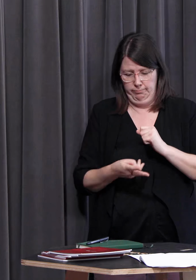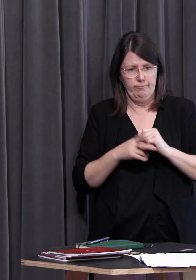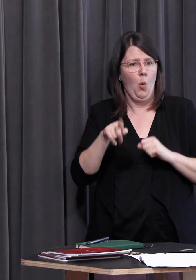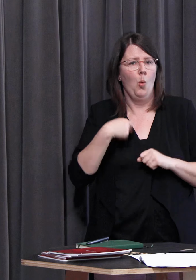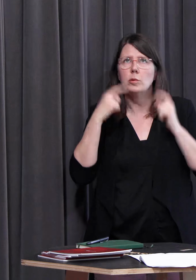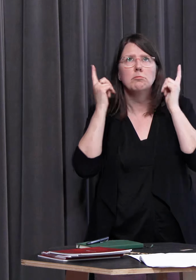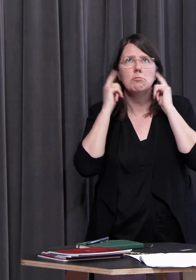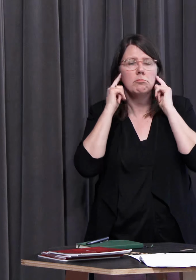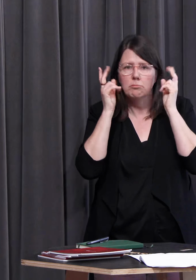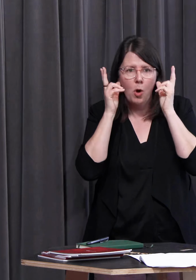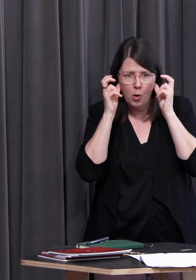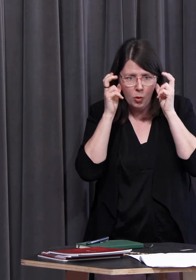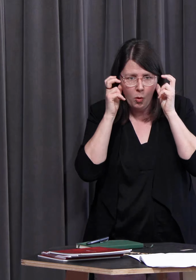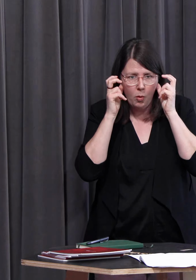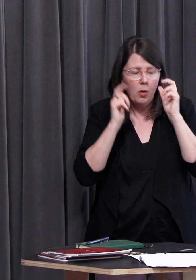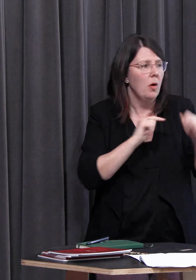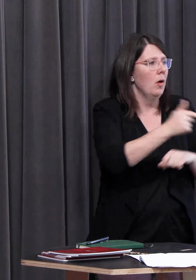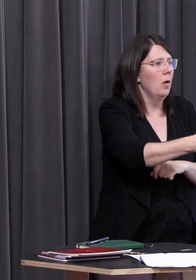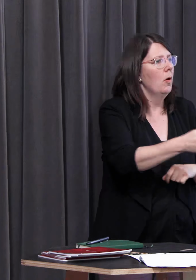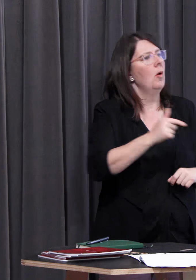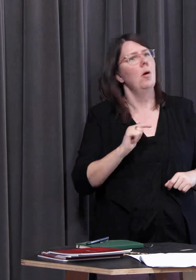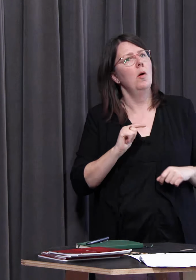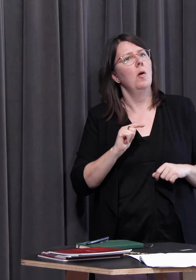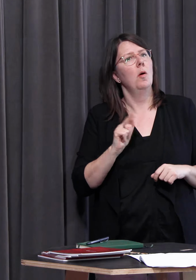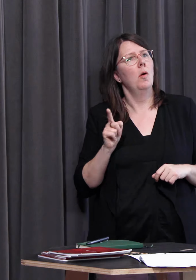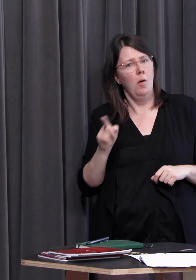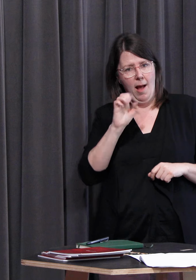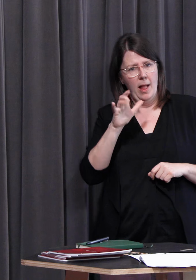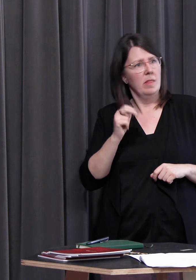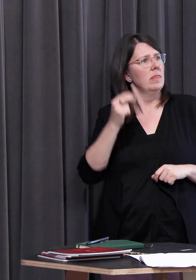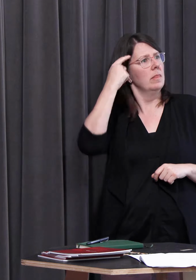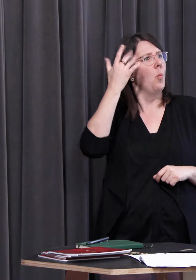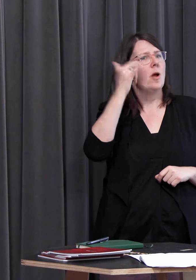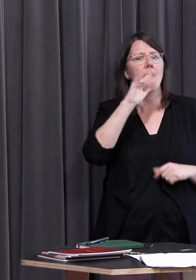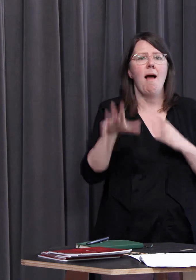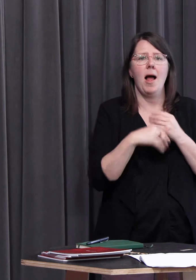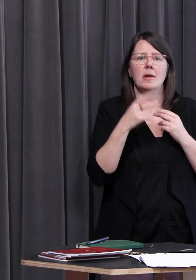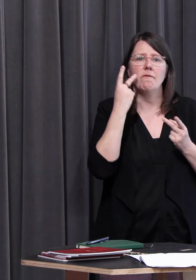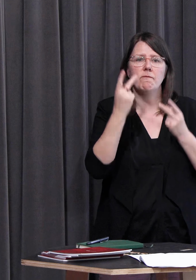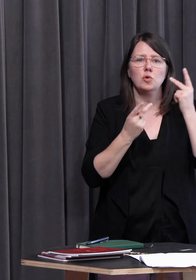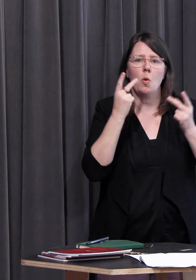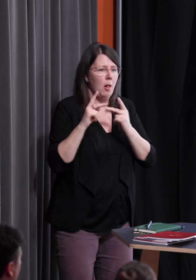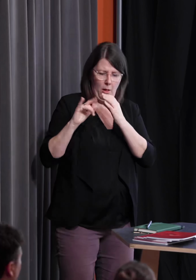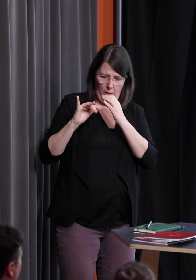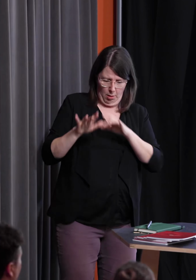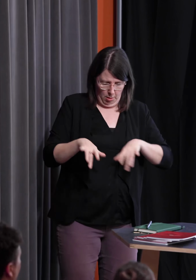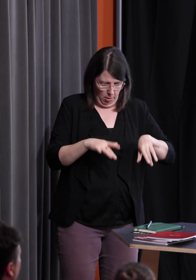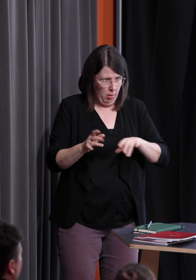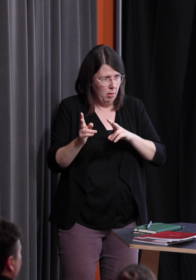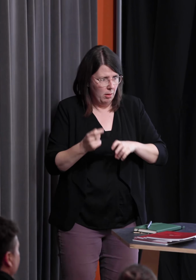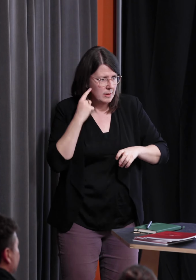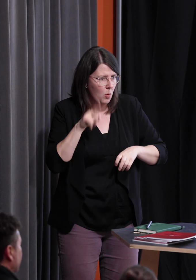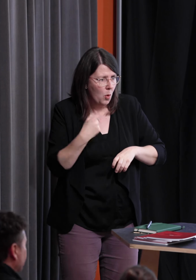was visual, that incorporated lots of different instruments and movement. And what she said was